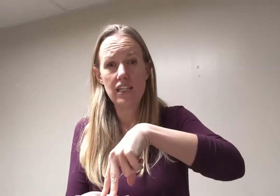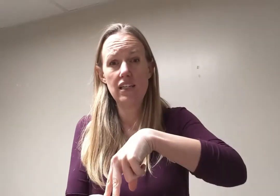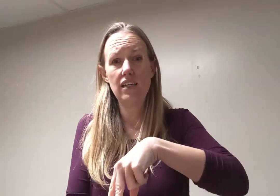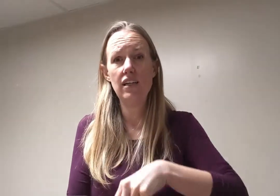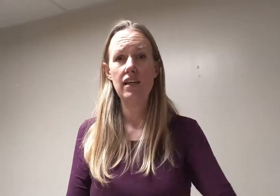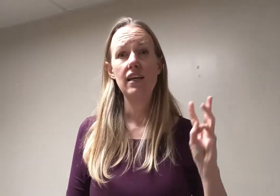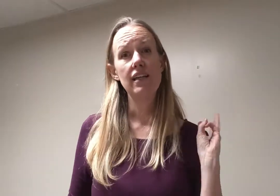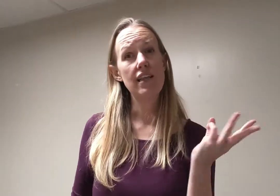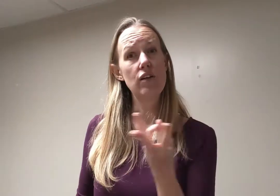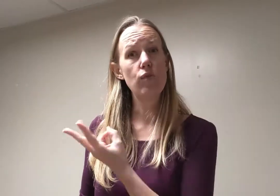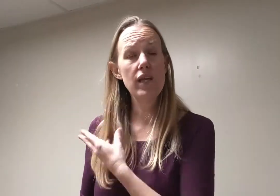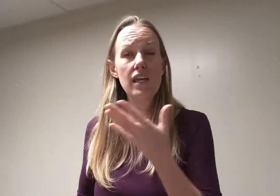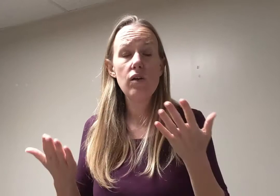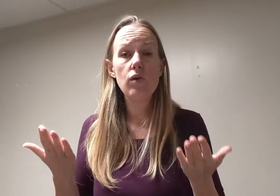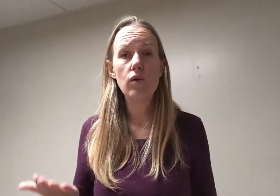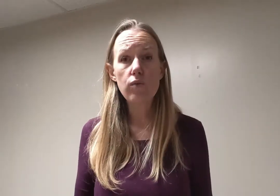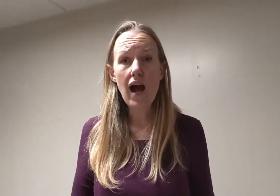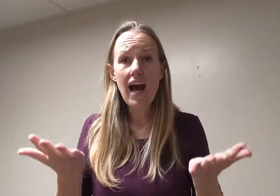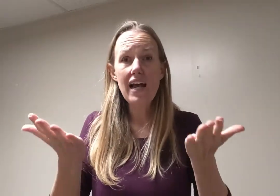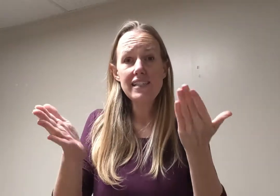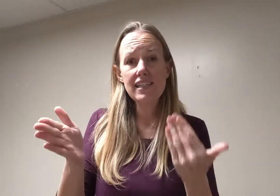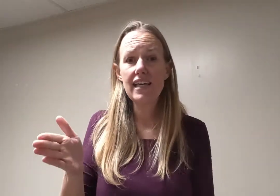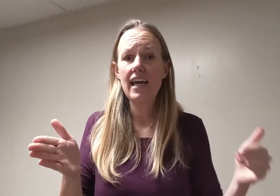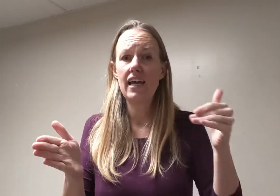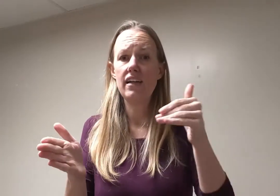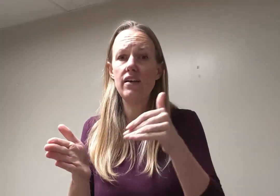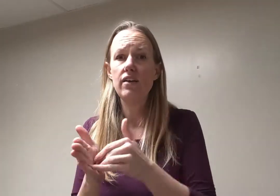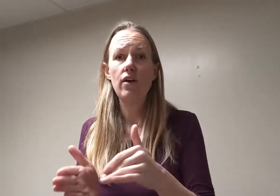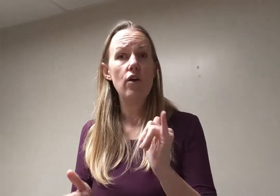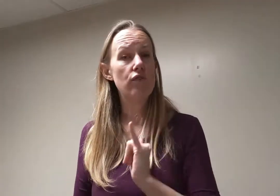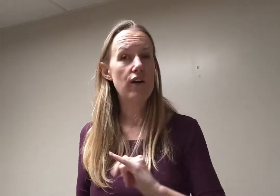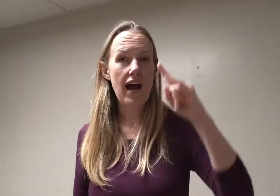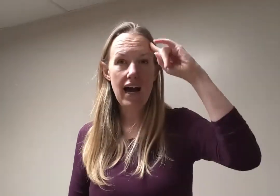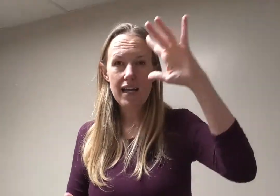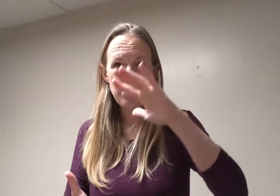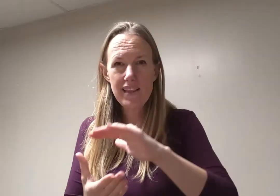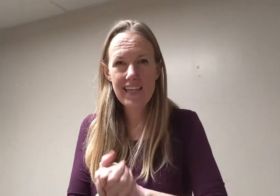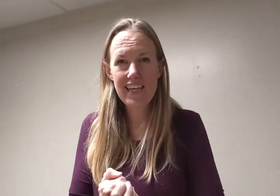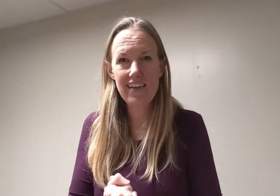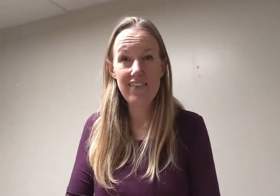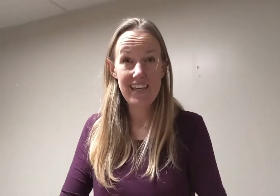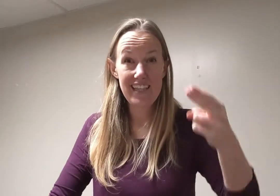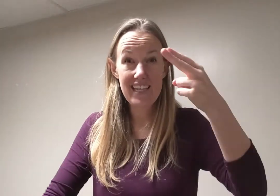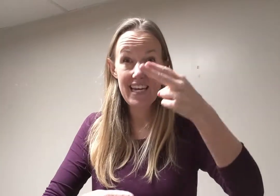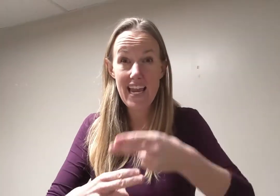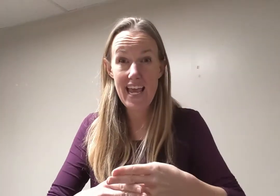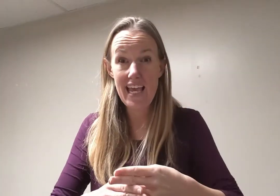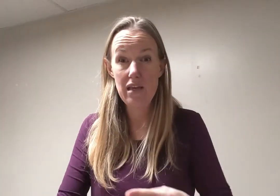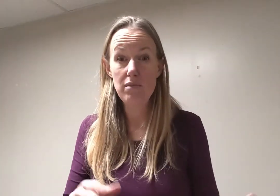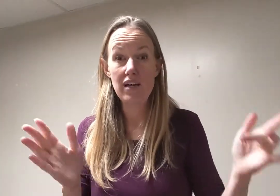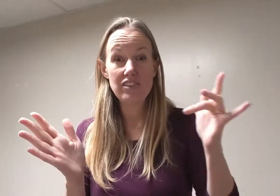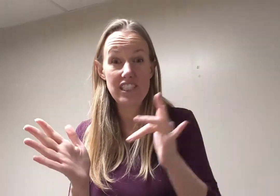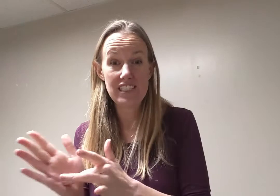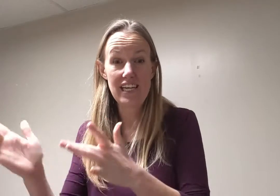resurrection, that we will rise again, for I believe in the name of